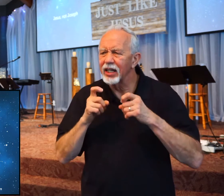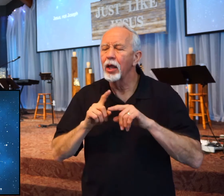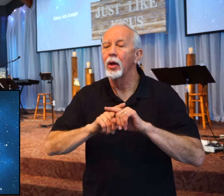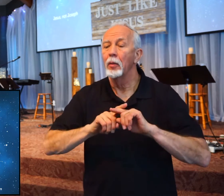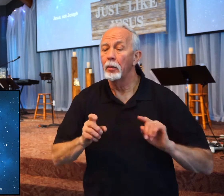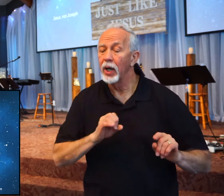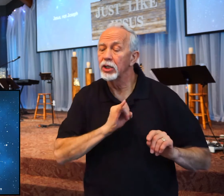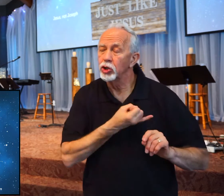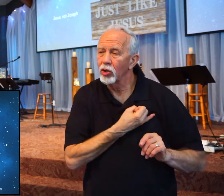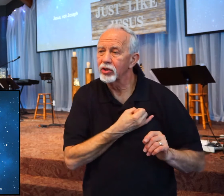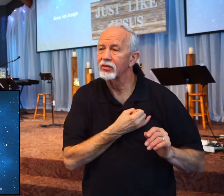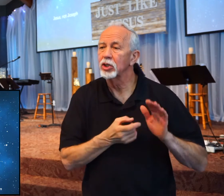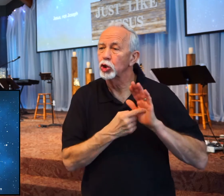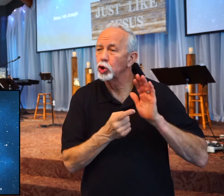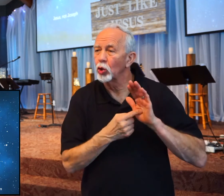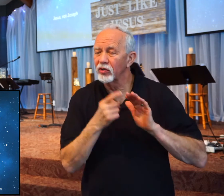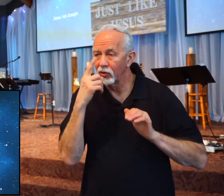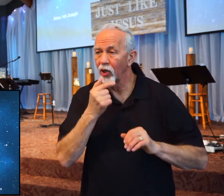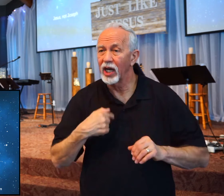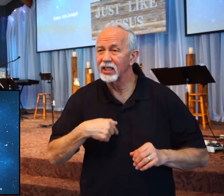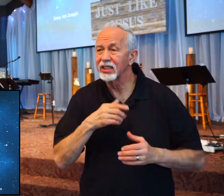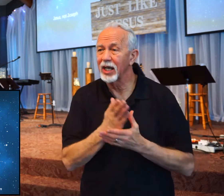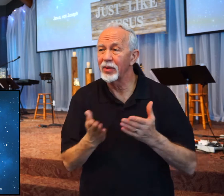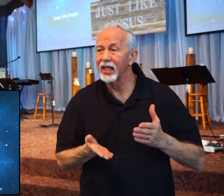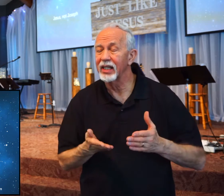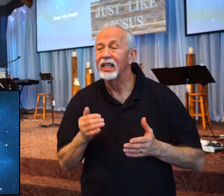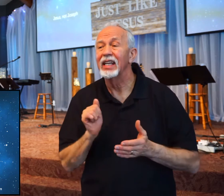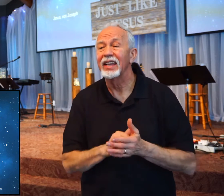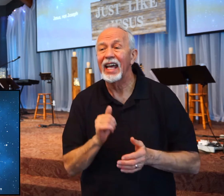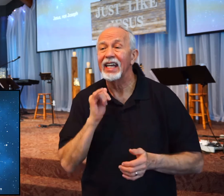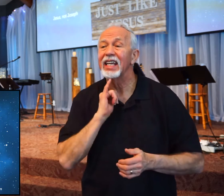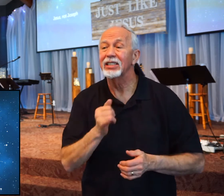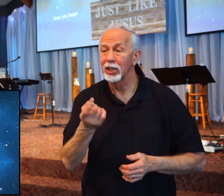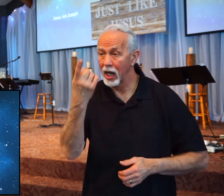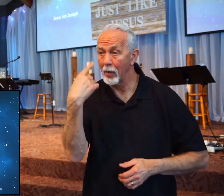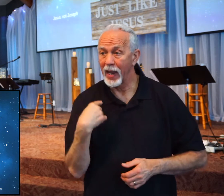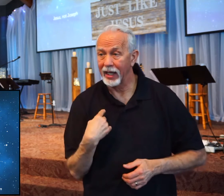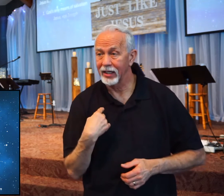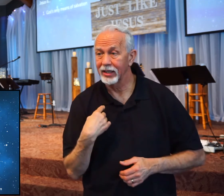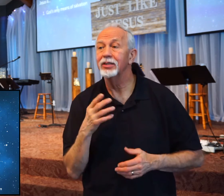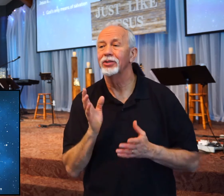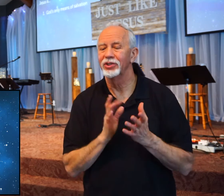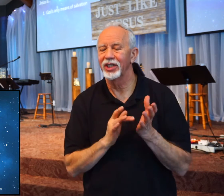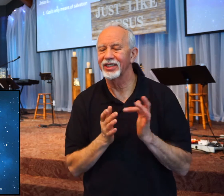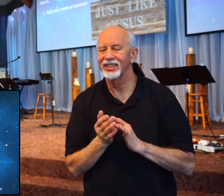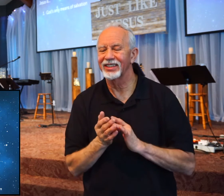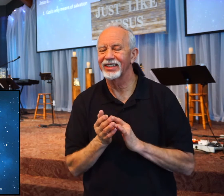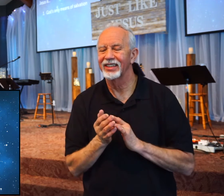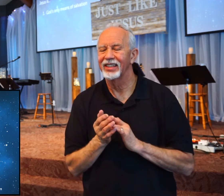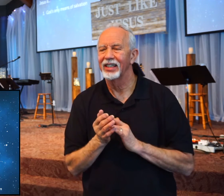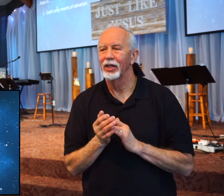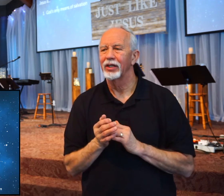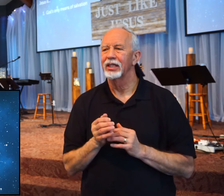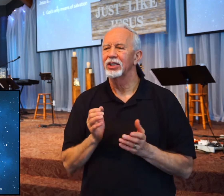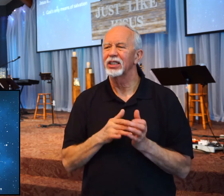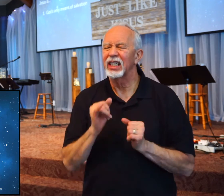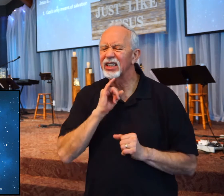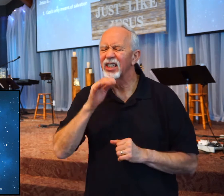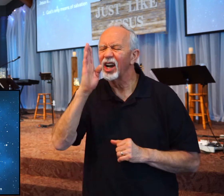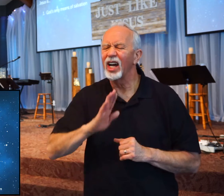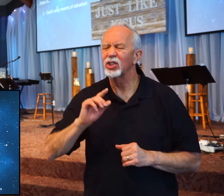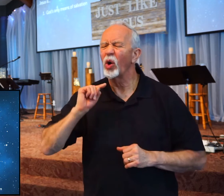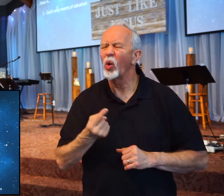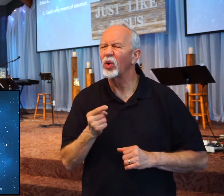does illustrate for us something that's coming, that's true. You see, number one, Jesus is God's only means